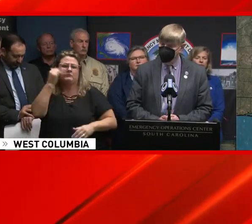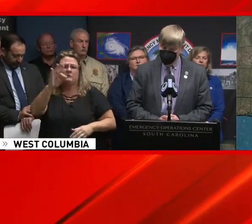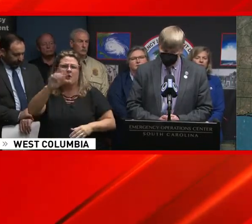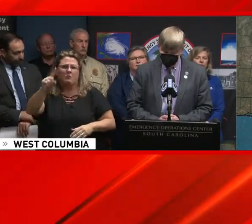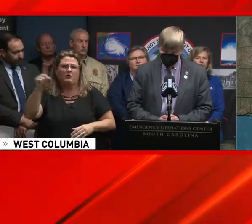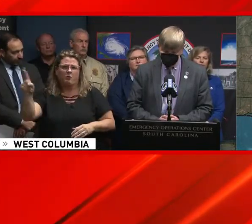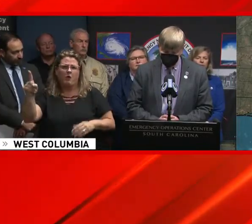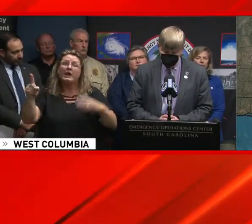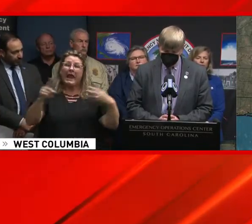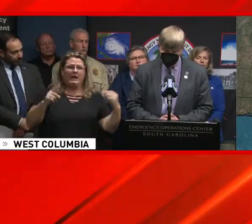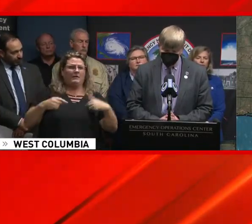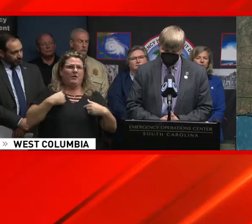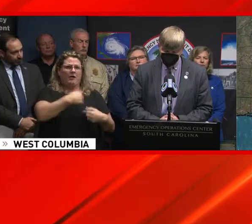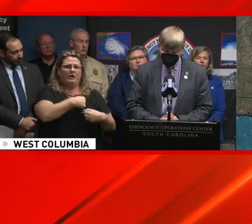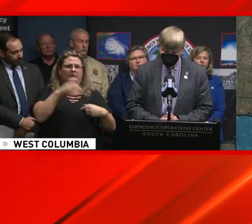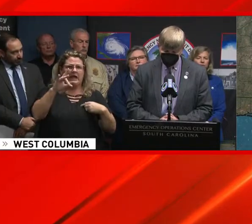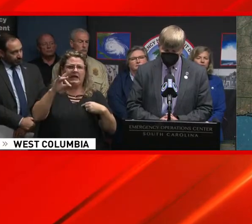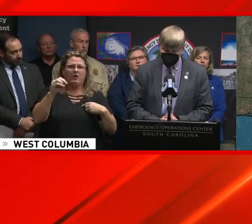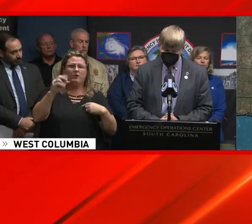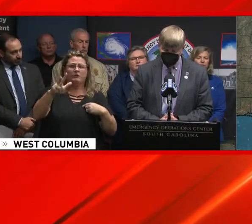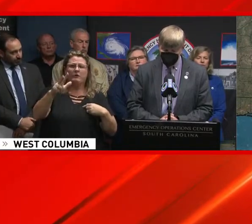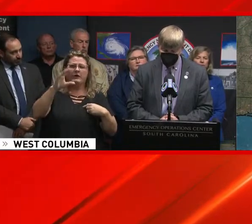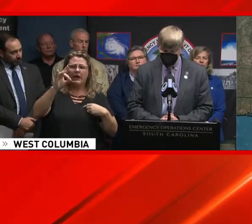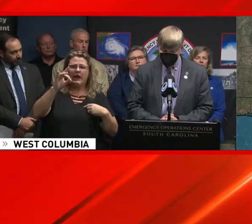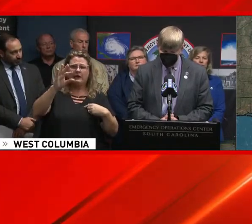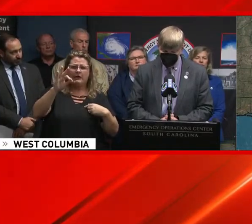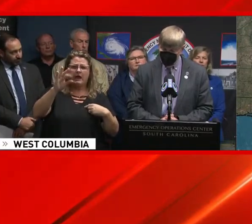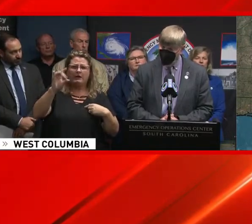also call us at